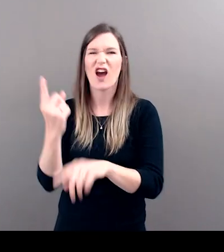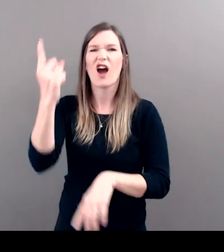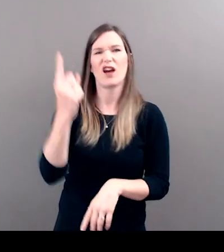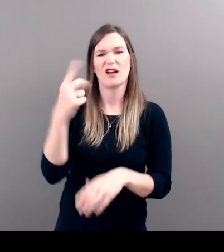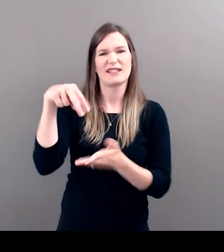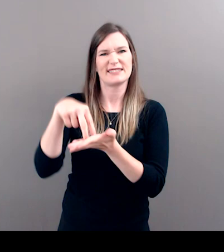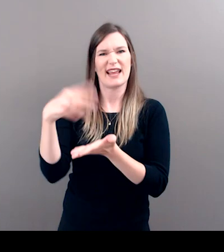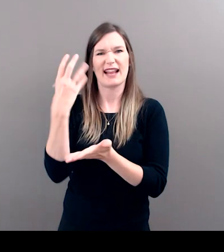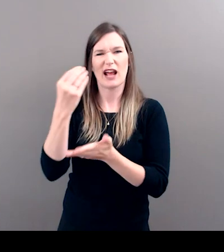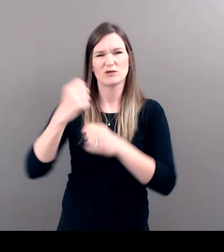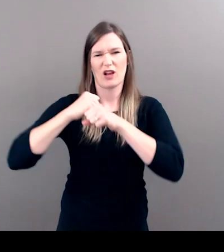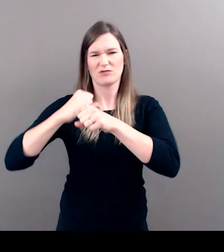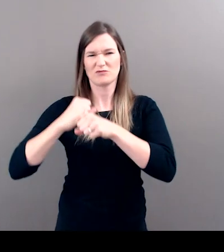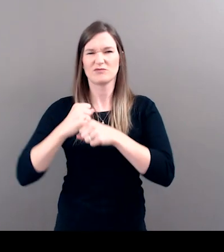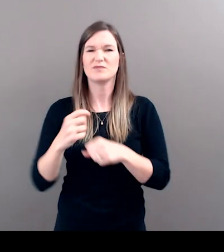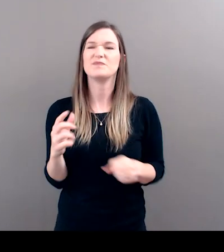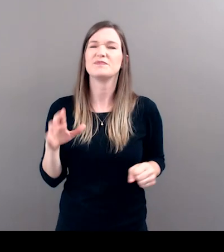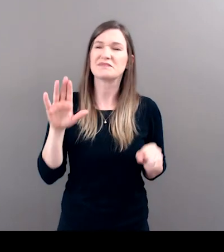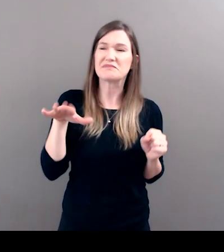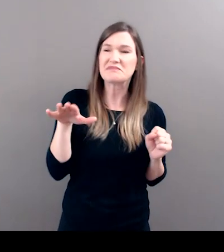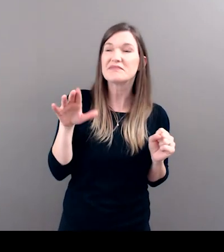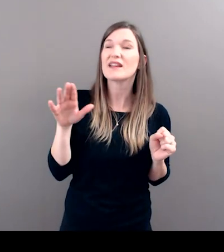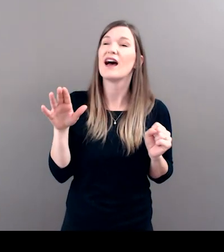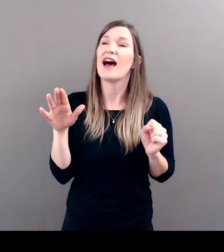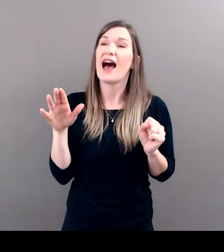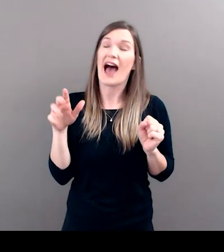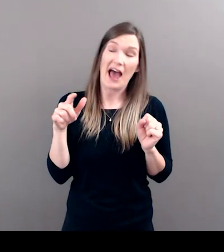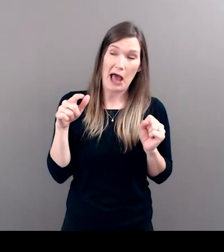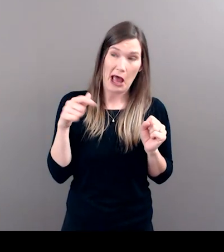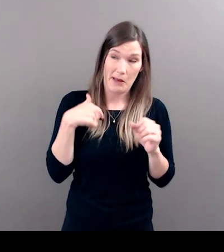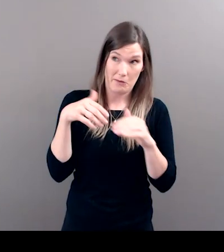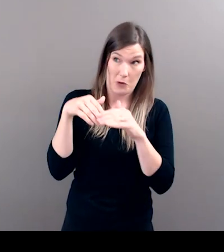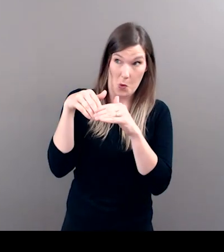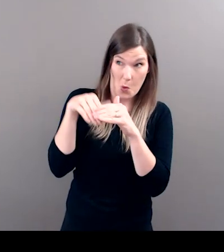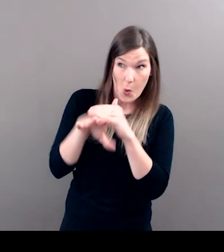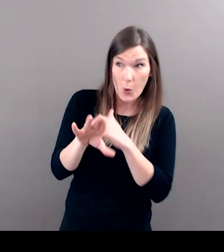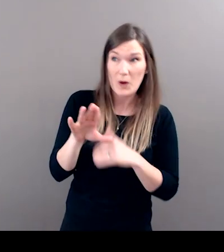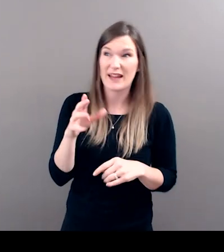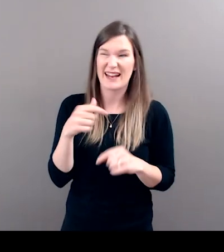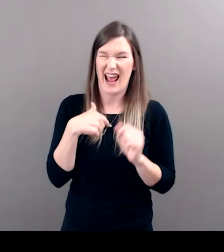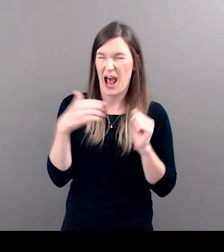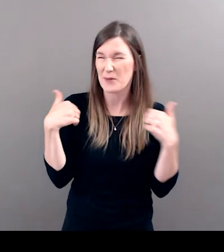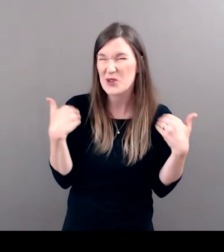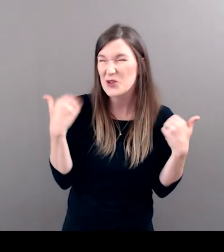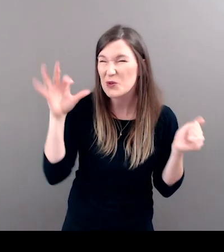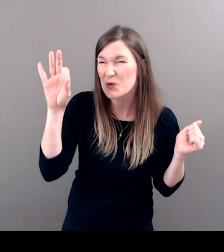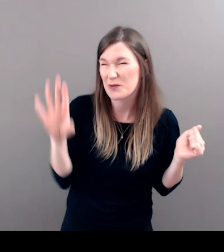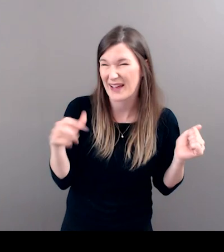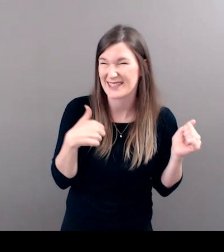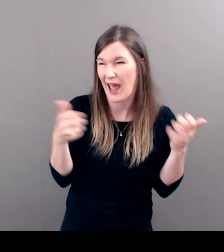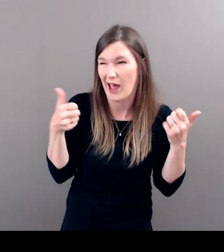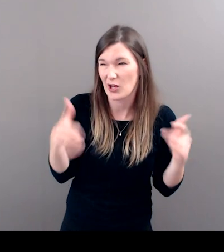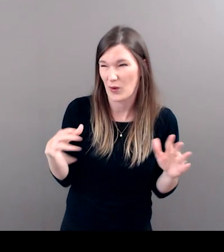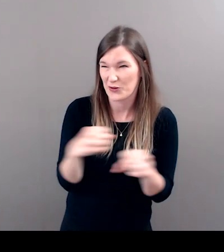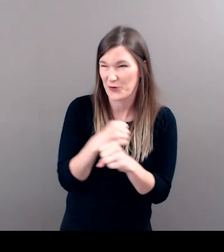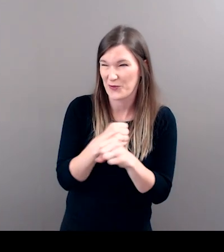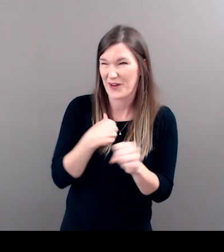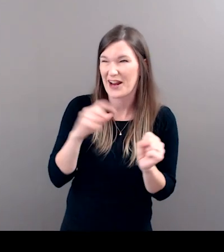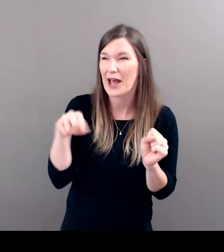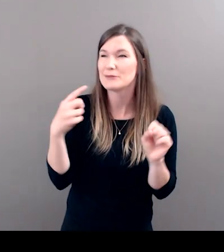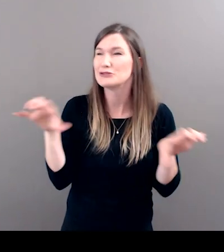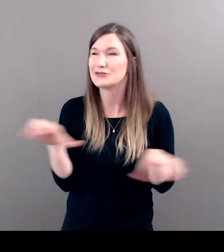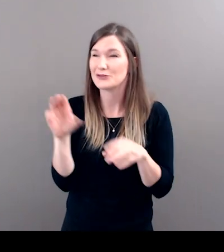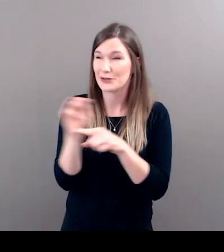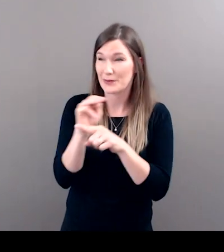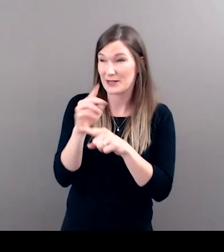youth pastor. You think I can get in for free because I don't want to pay because I ain't going here to dance. I'm just going to, you know, go in here to do some ministry. He goes, you could stand at the door and let